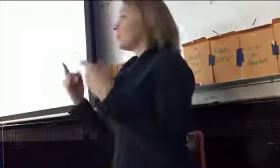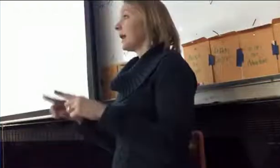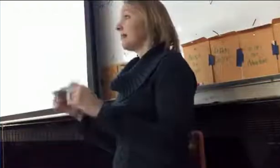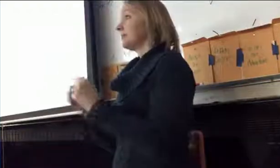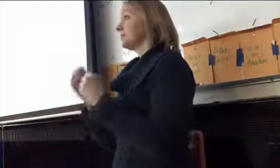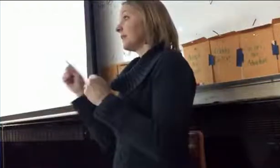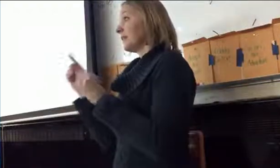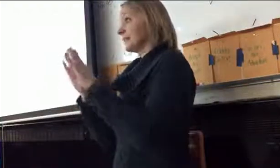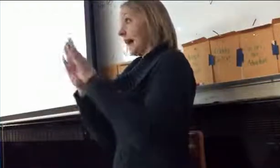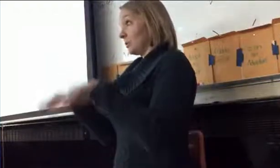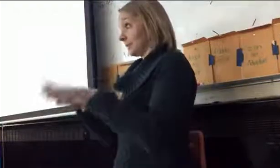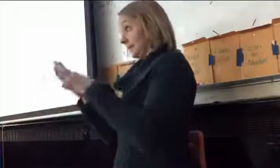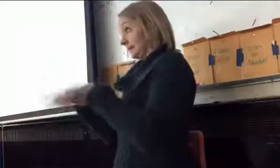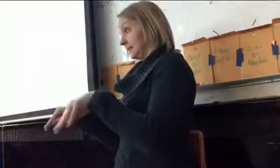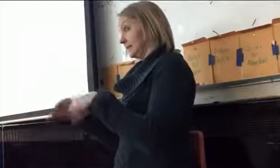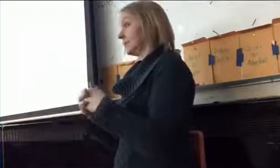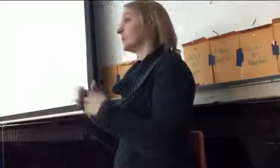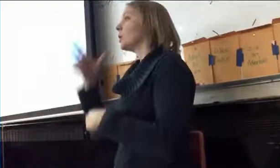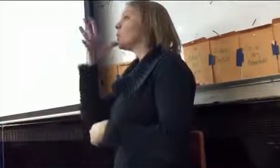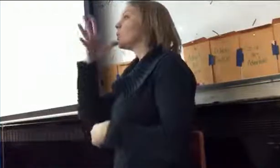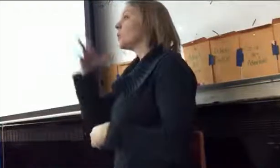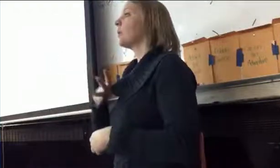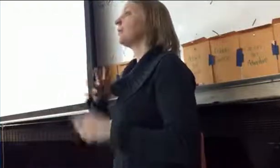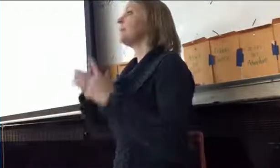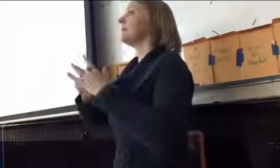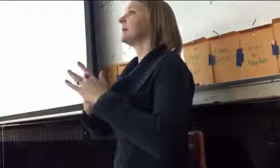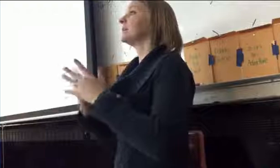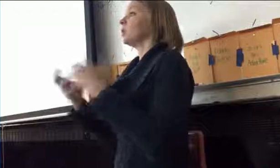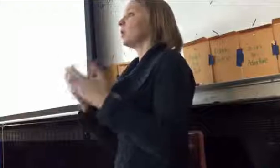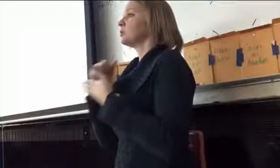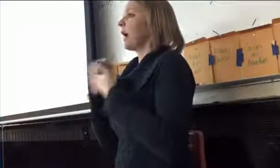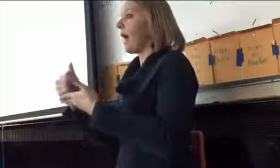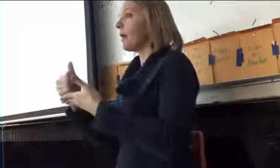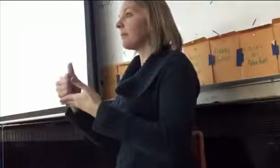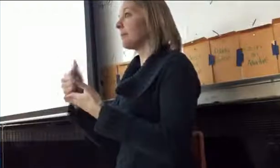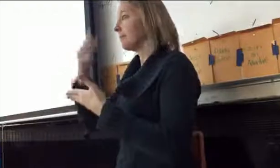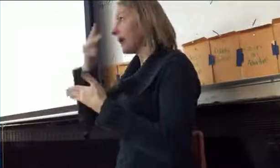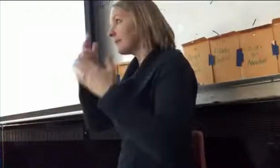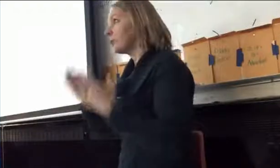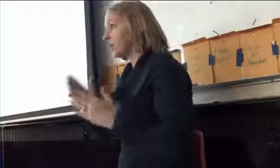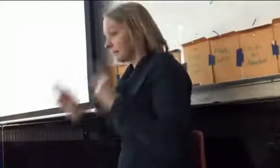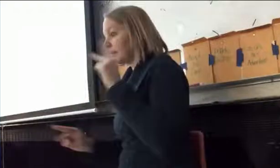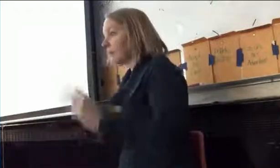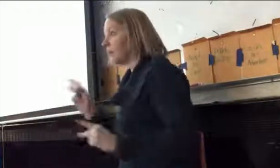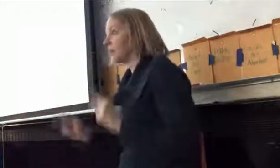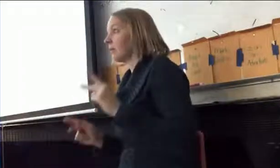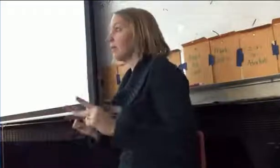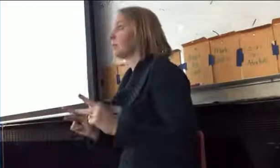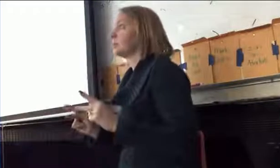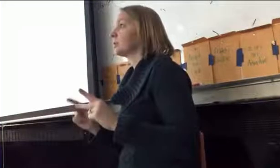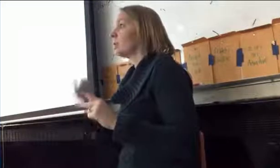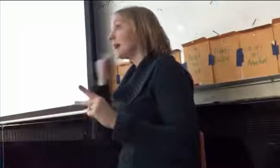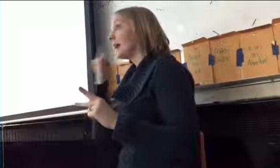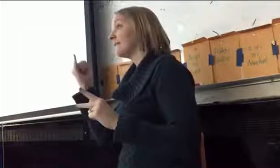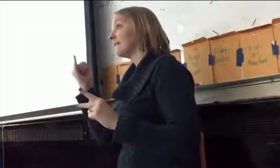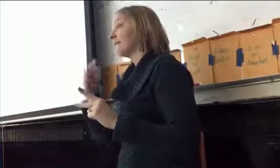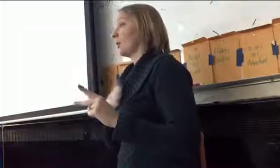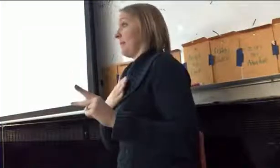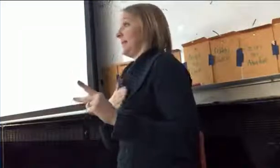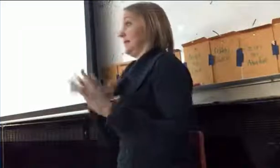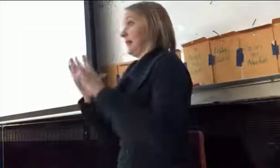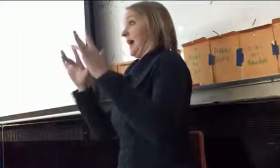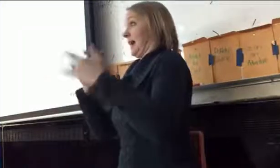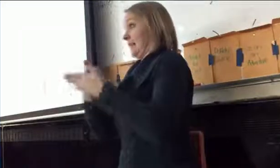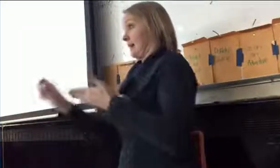houses is that women are going to begin to want to help these immigrant populations. Now, if you will highlight